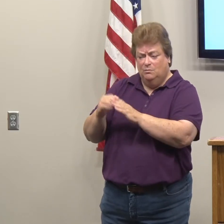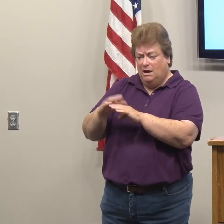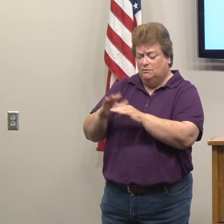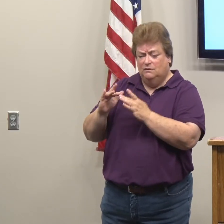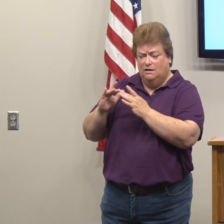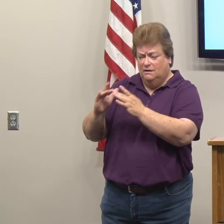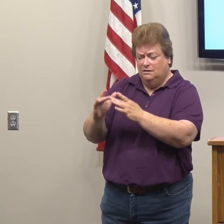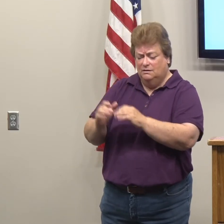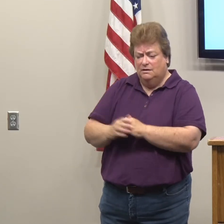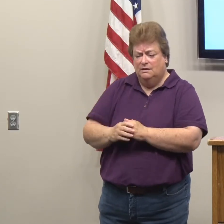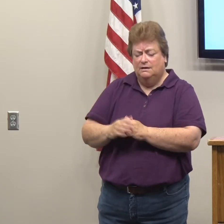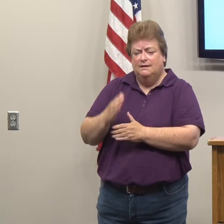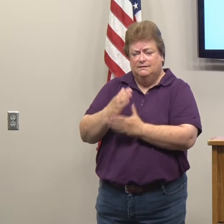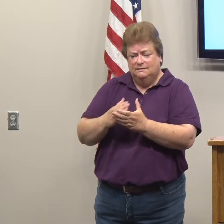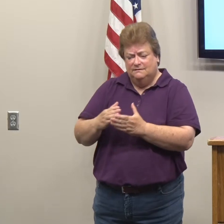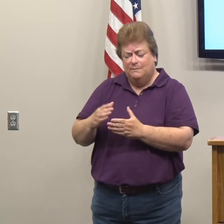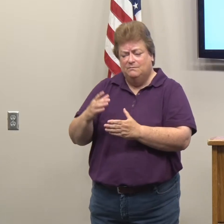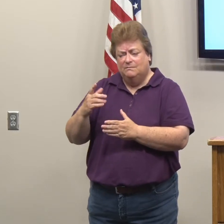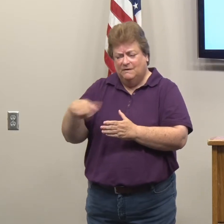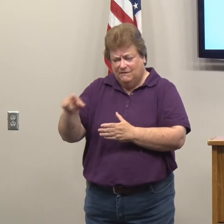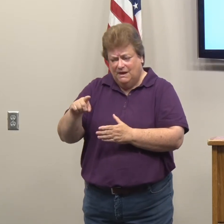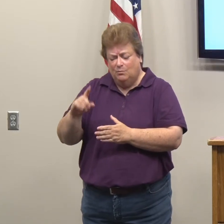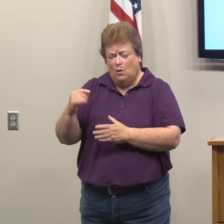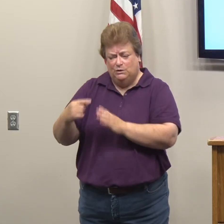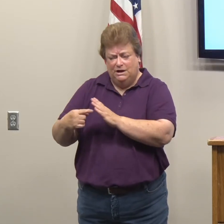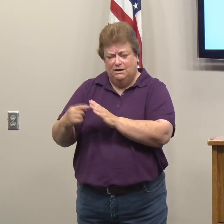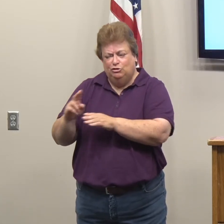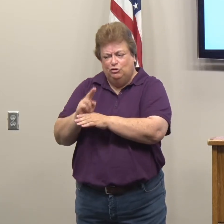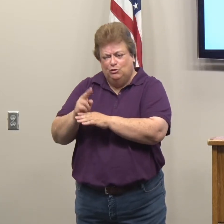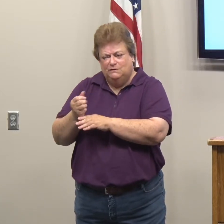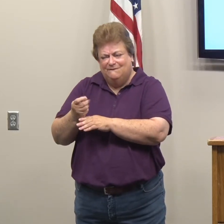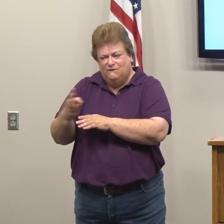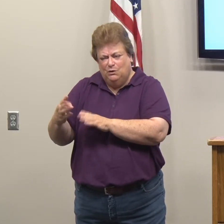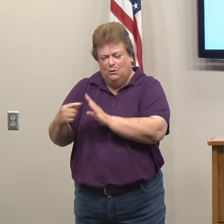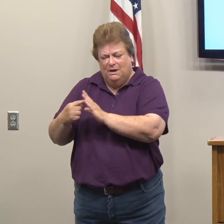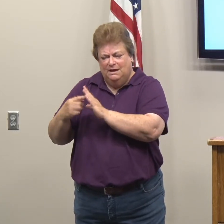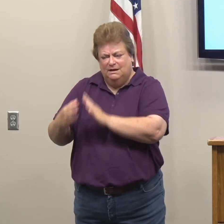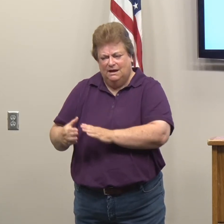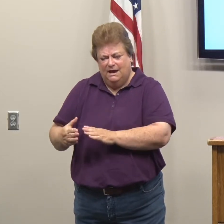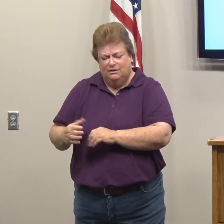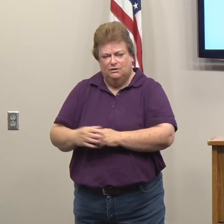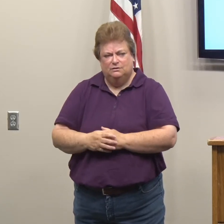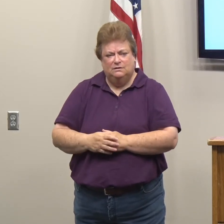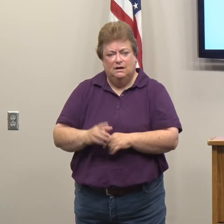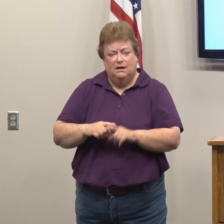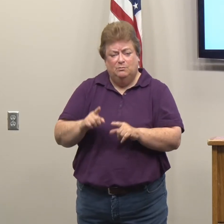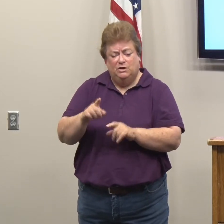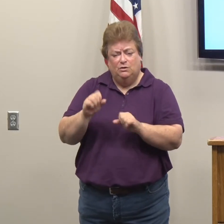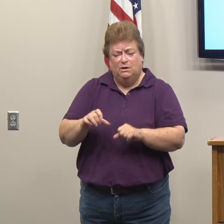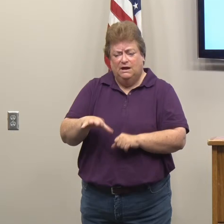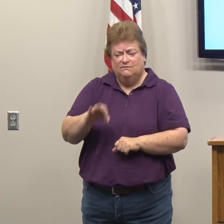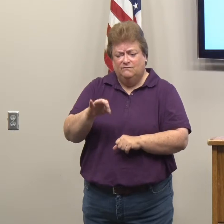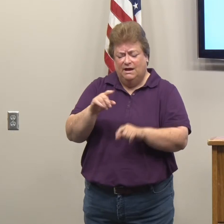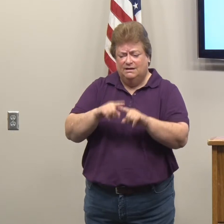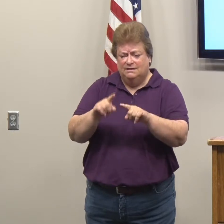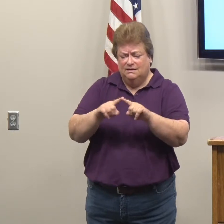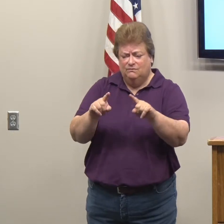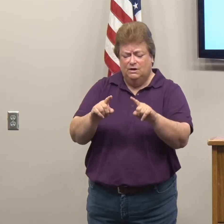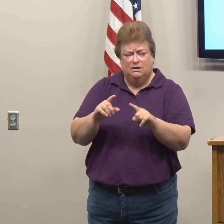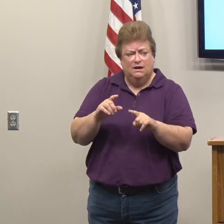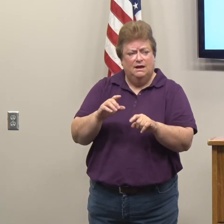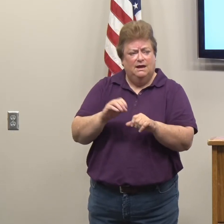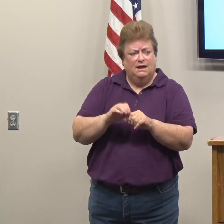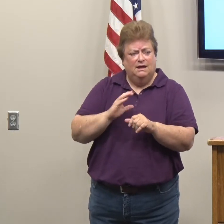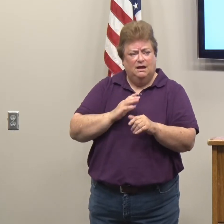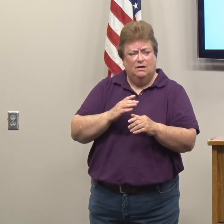Many of those isolate just a few indicators and fall short of looking at trends. You can also find many different opinions in our community on